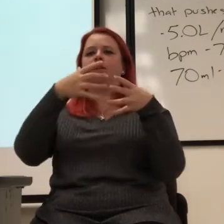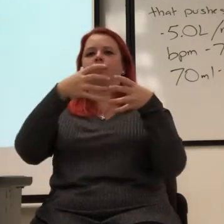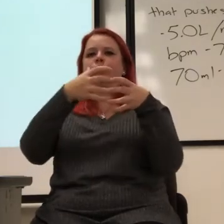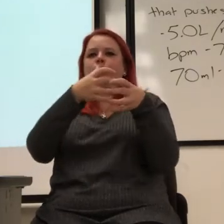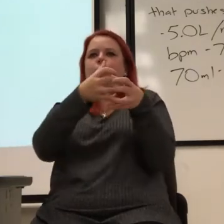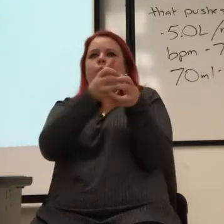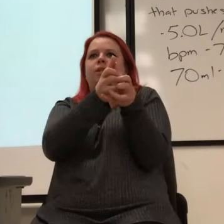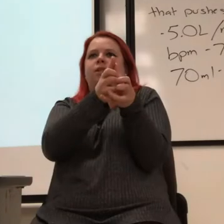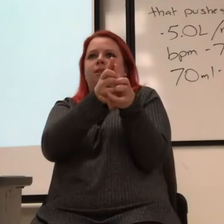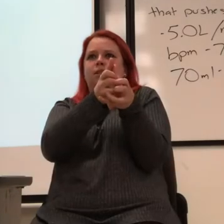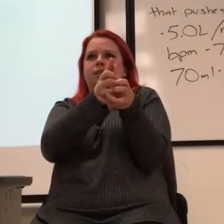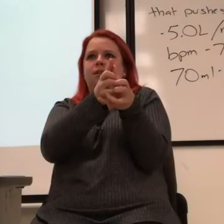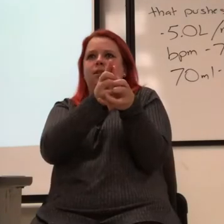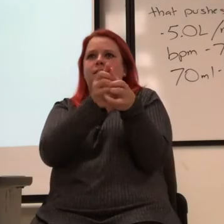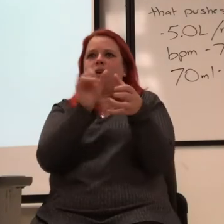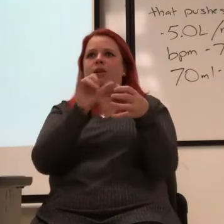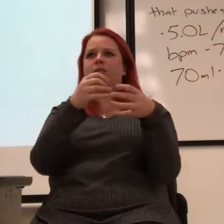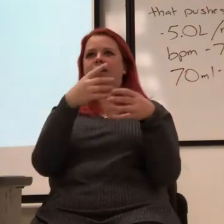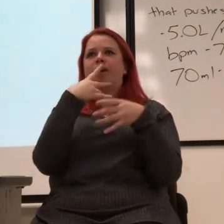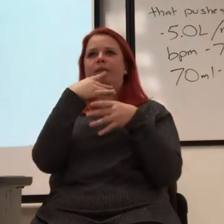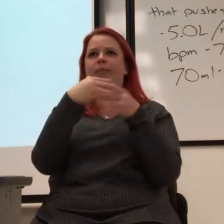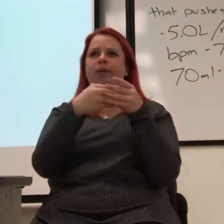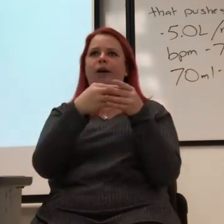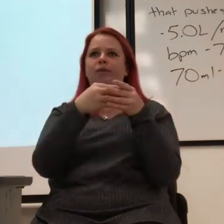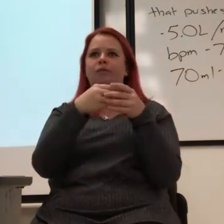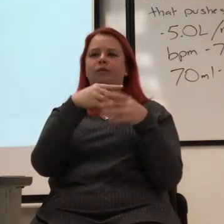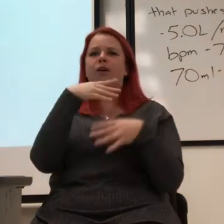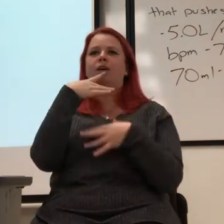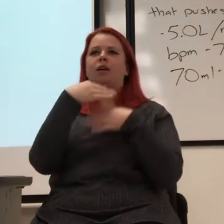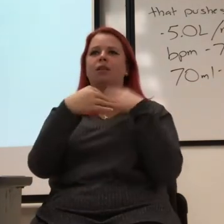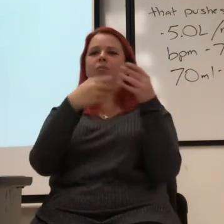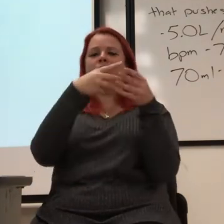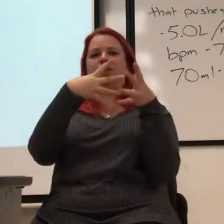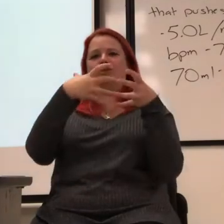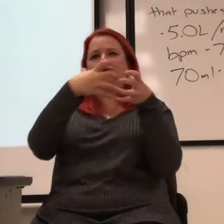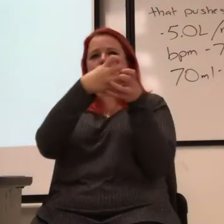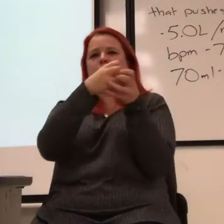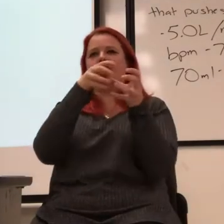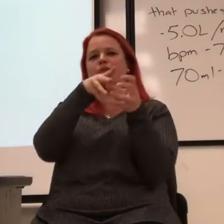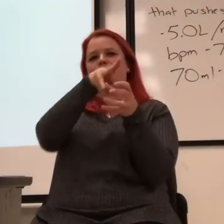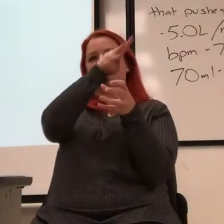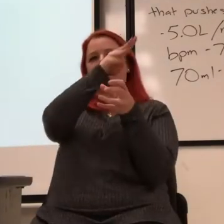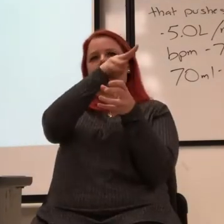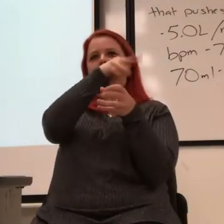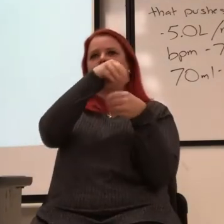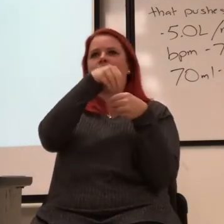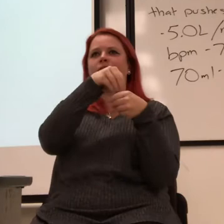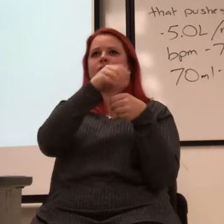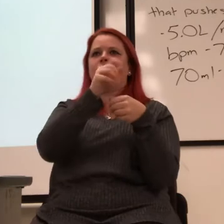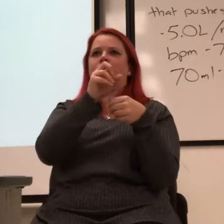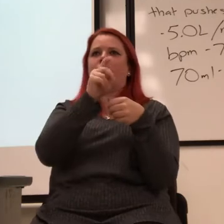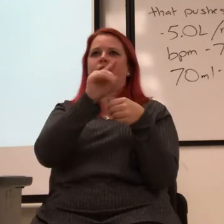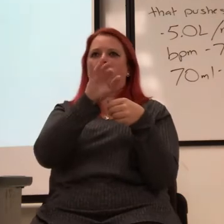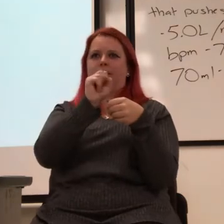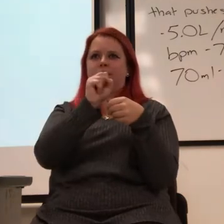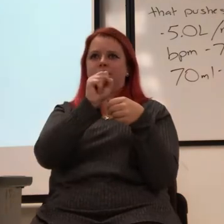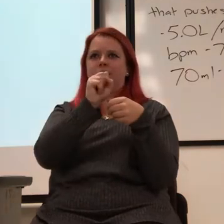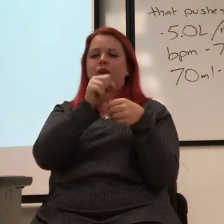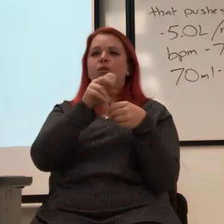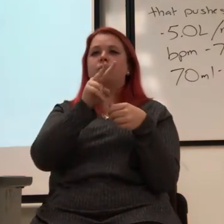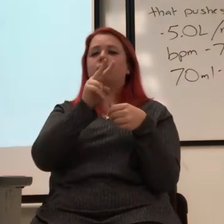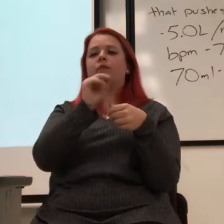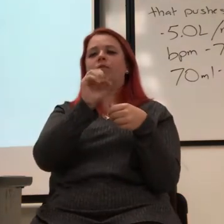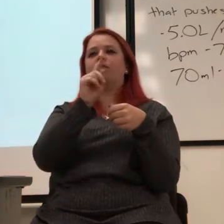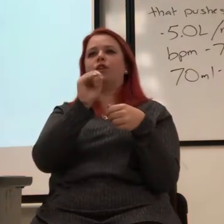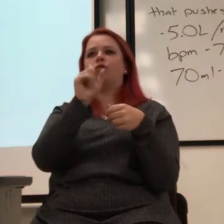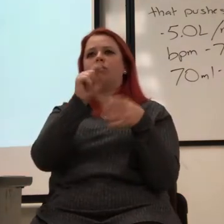squeezes. You're like squeezing blood out of the heart into the arteries. That's how the pump works. The ventricles fill the blood and it beats.